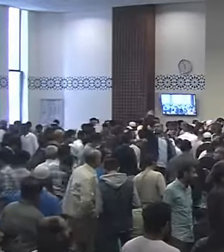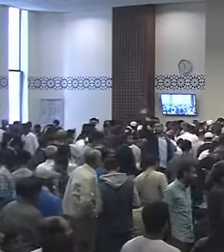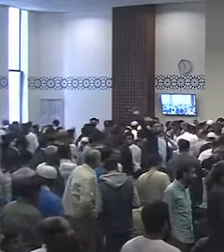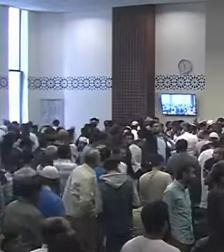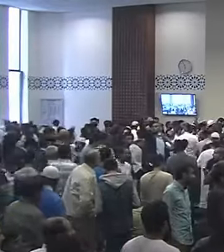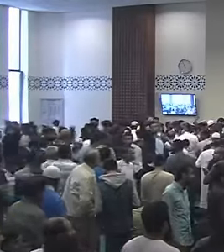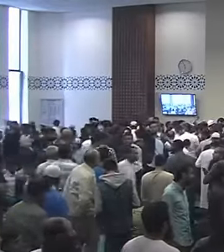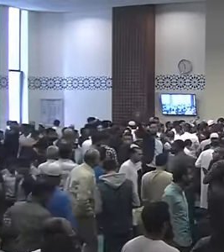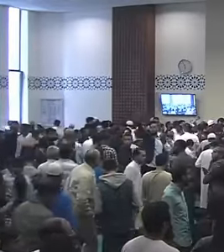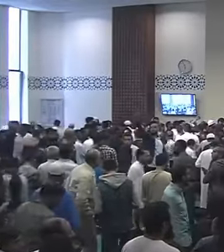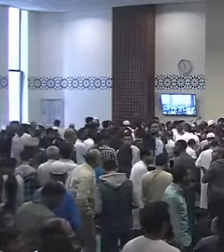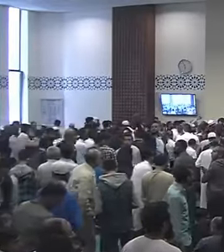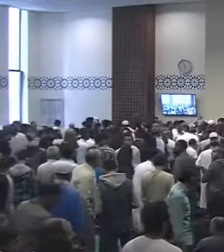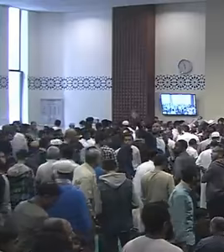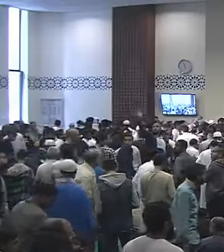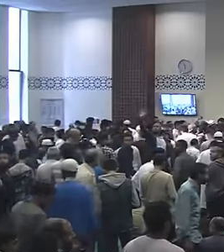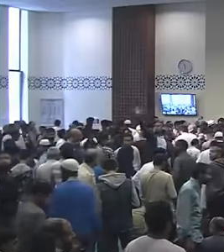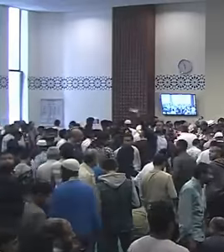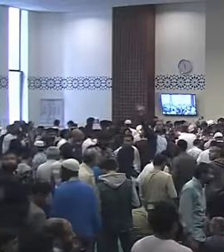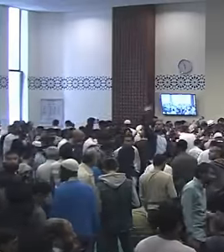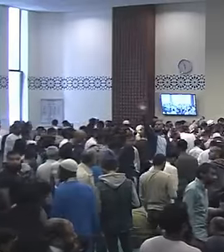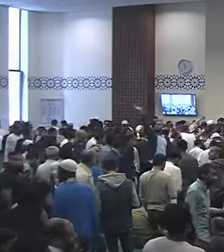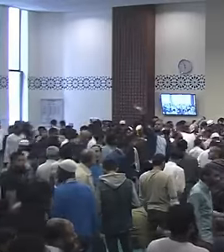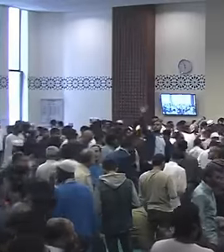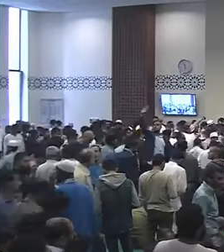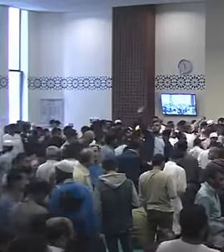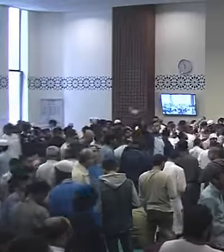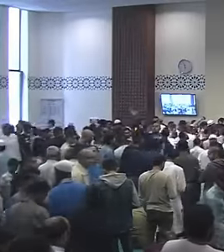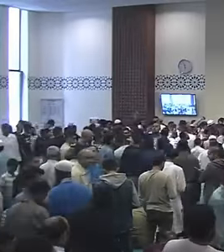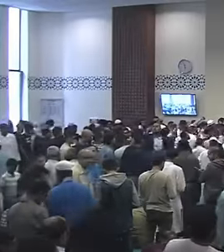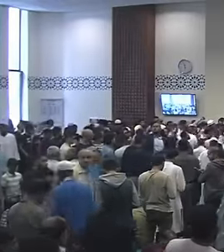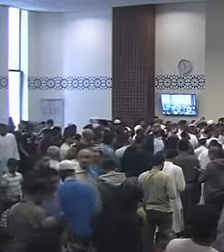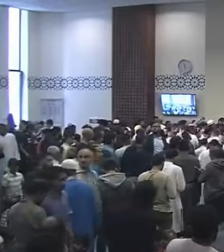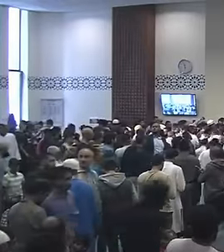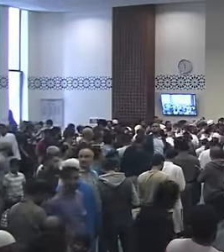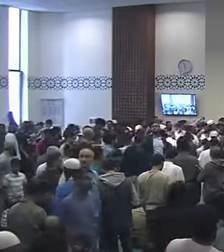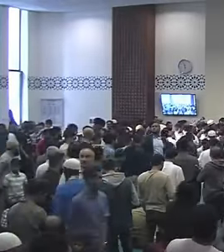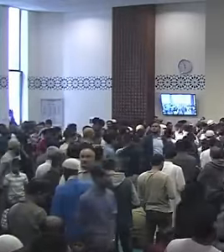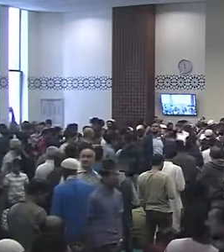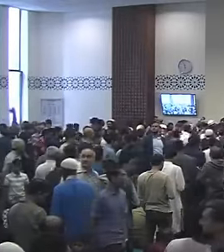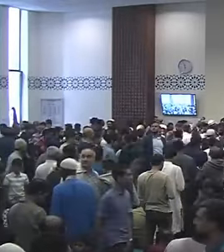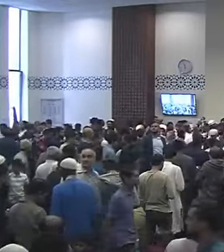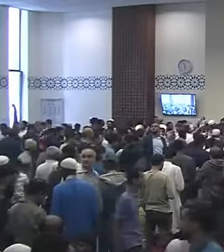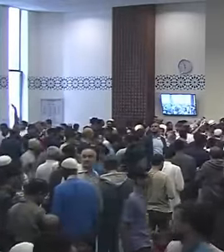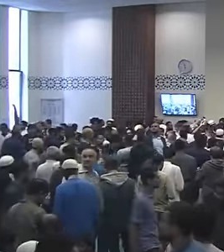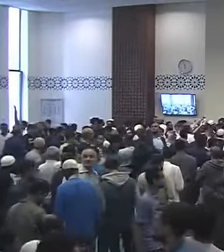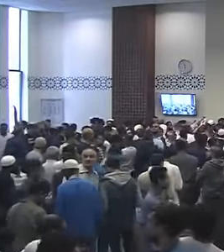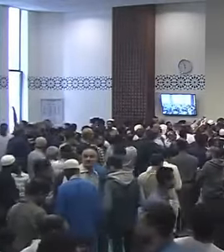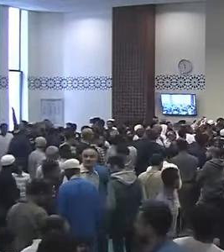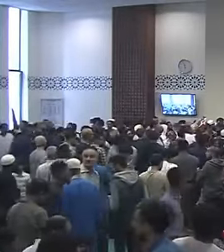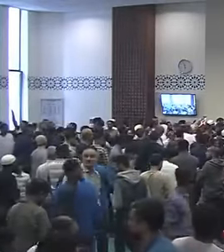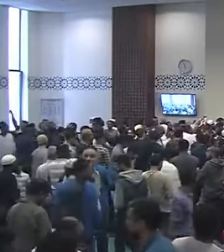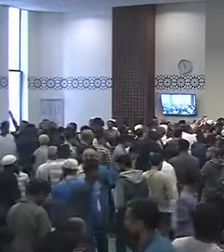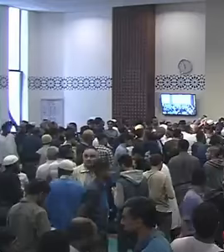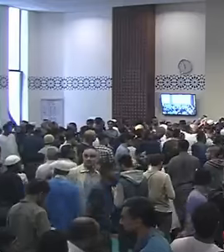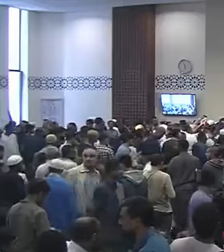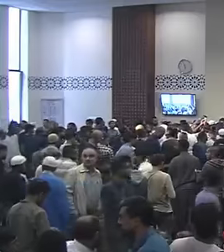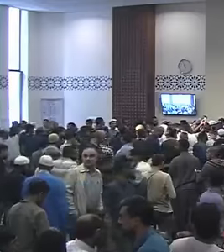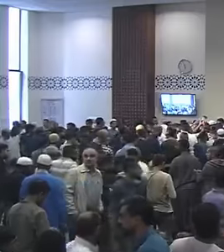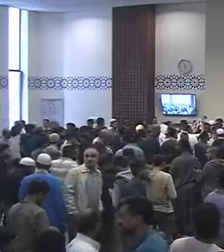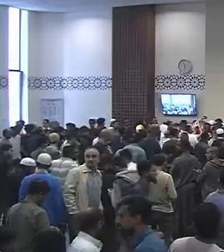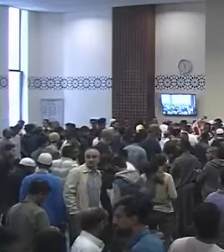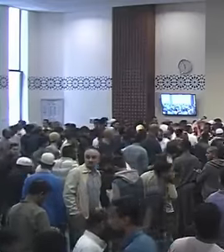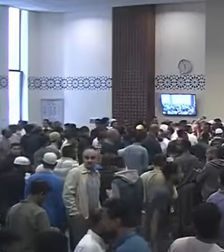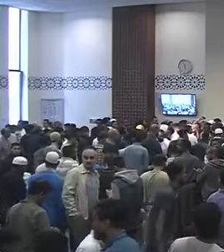Okay. He's in perfect health now. Come to that. I'm down. Let me drink this water before it